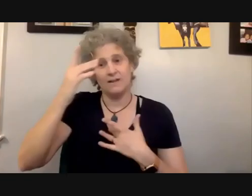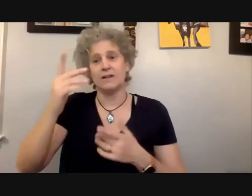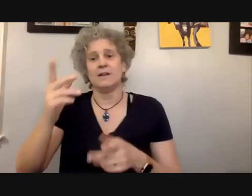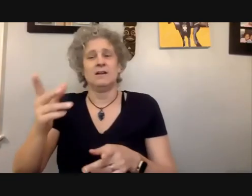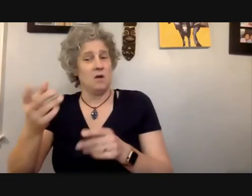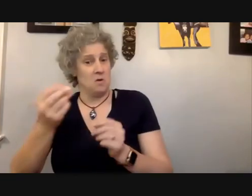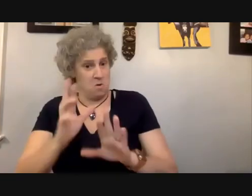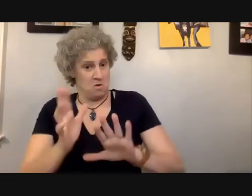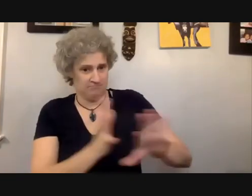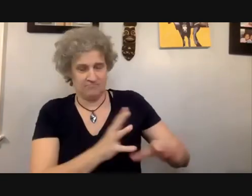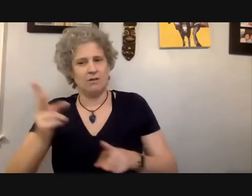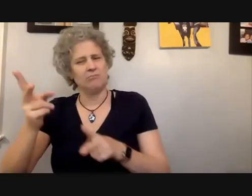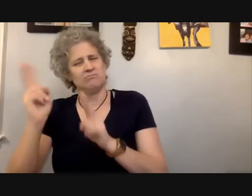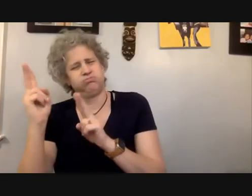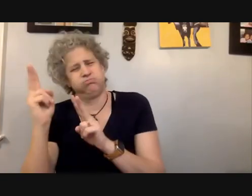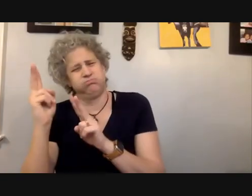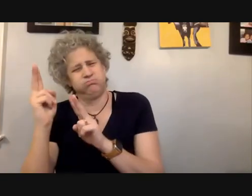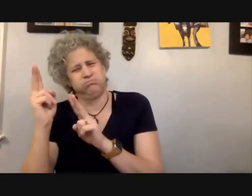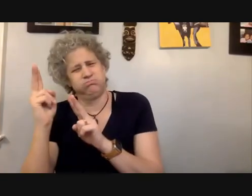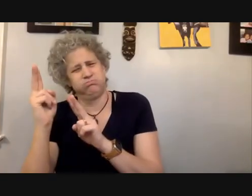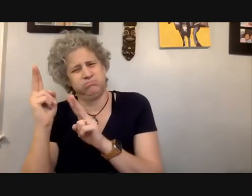off your feet, for example.